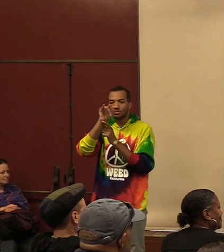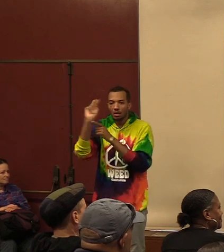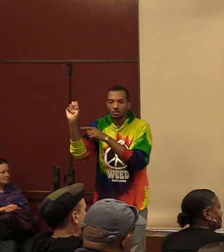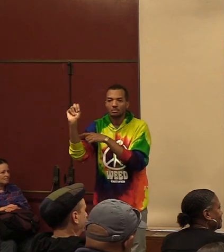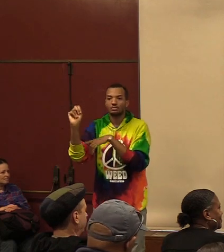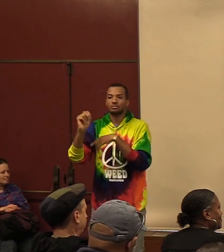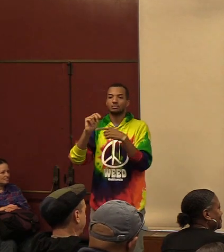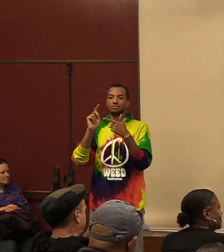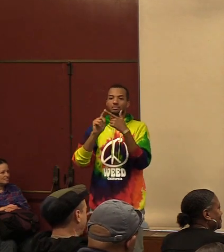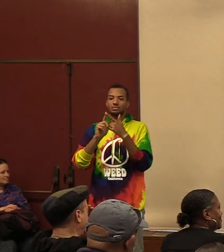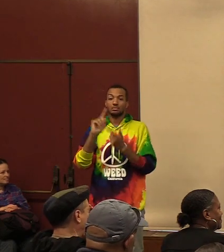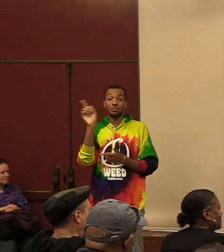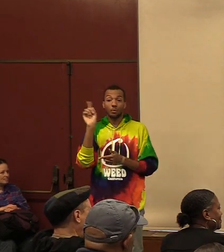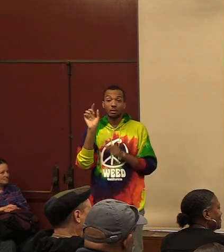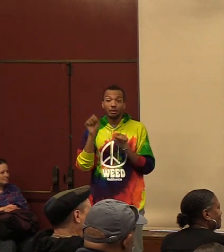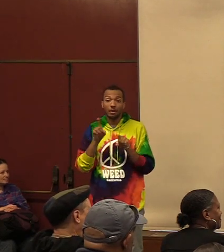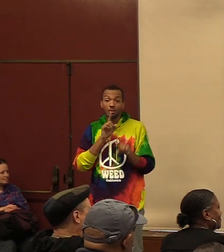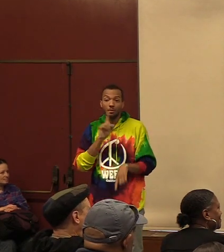you can order from moi,